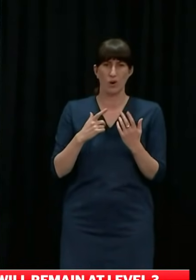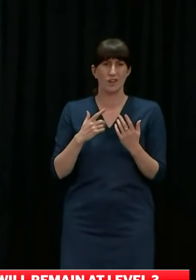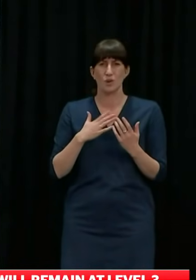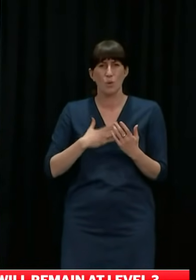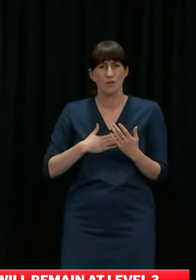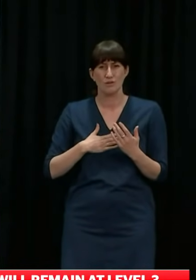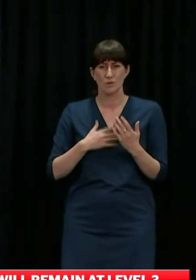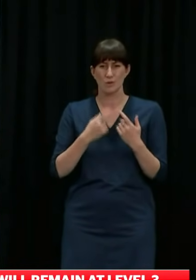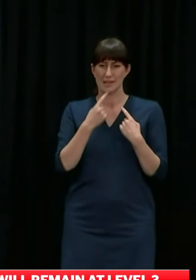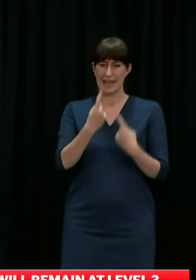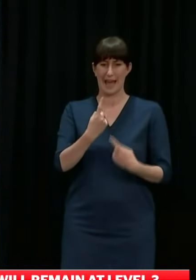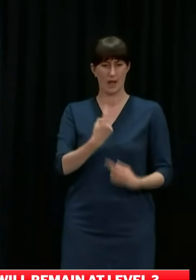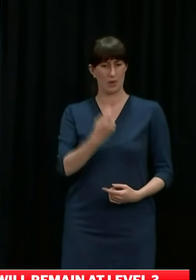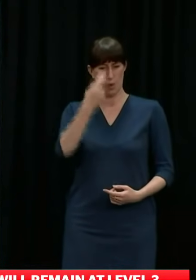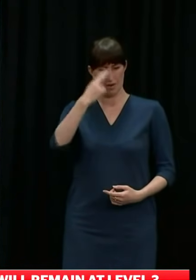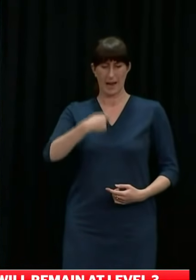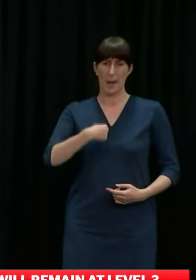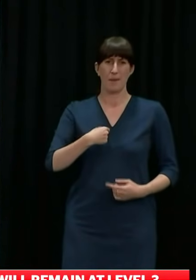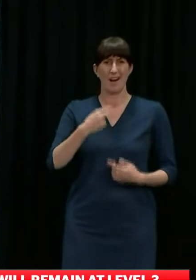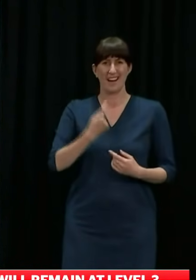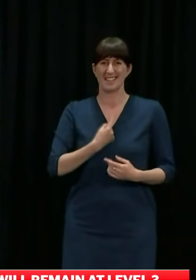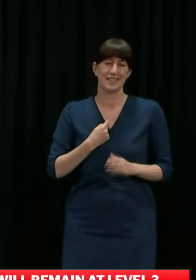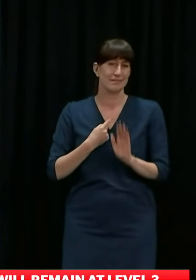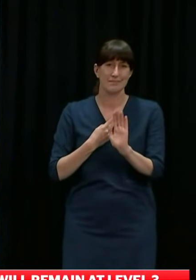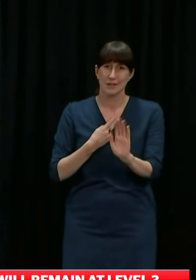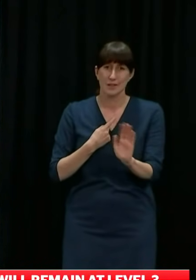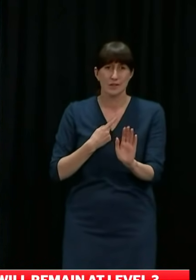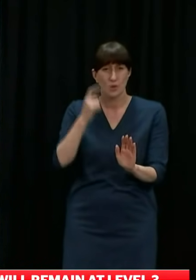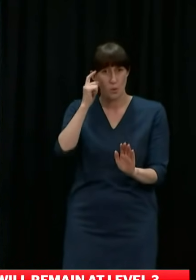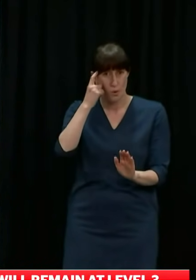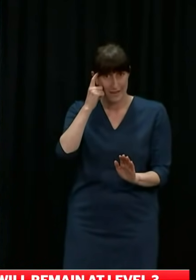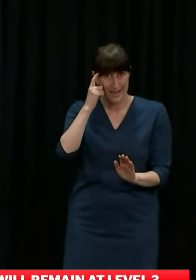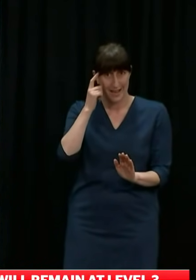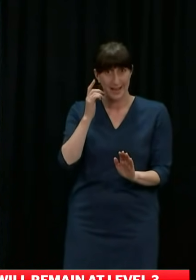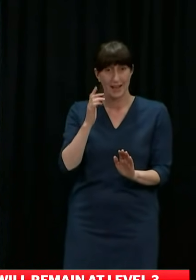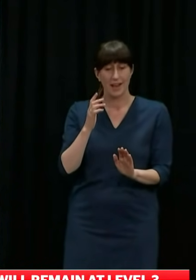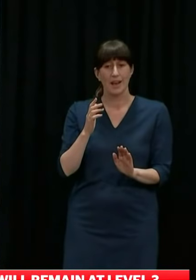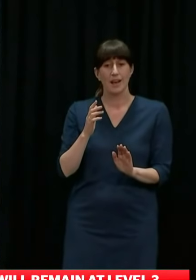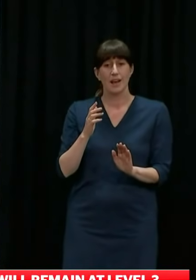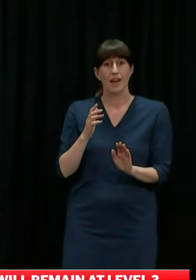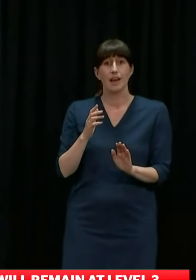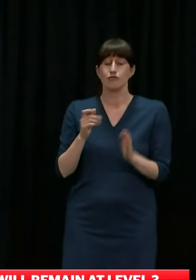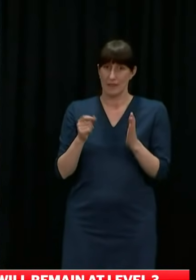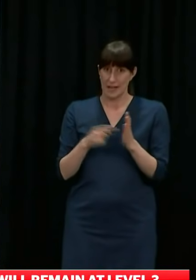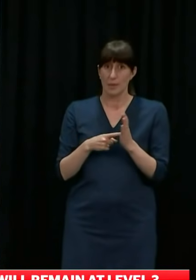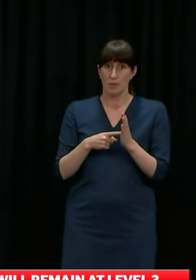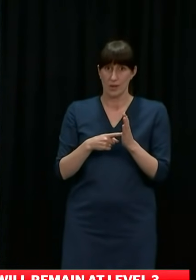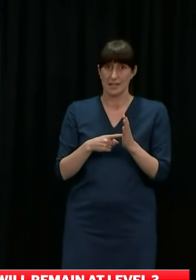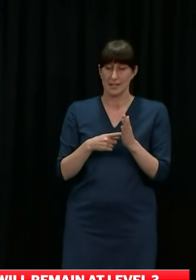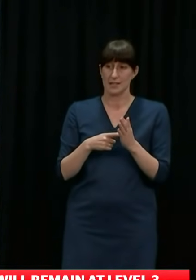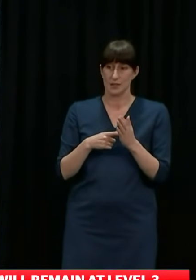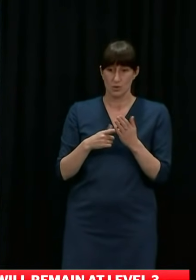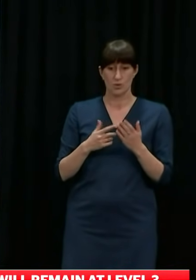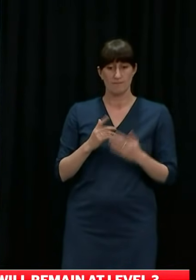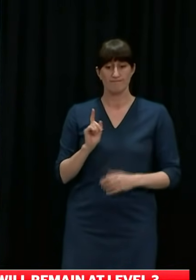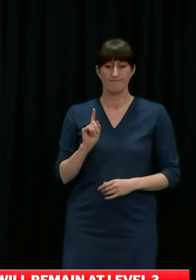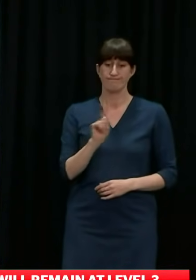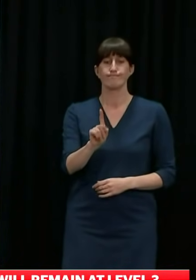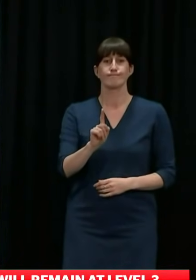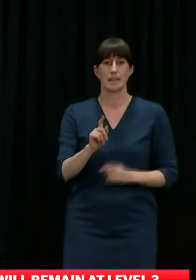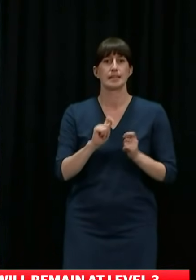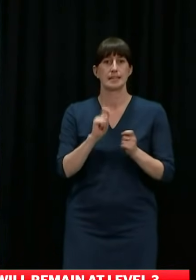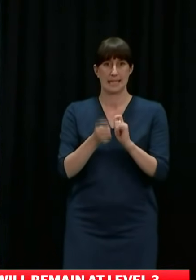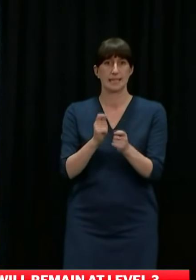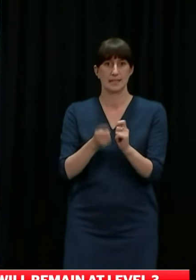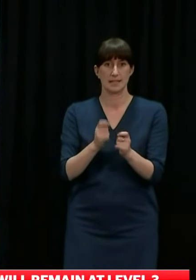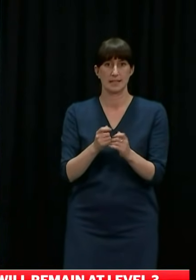that they have been doing to be identified. I want to provide an absolute reassurance. The most important thing they can do at this point is come forward and be tested.